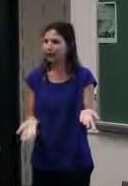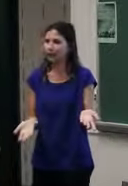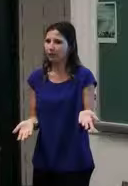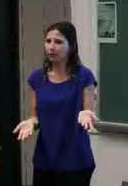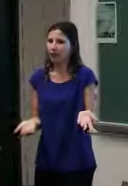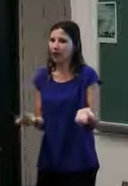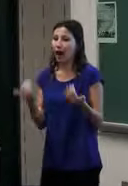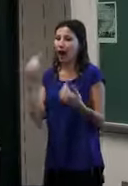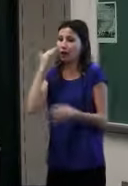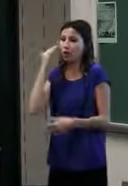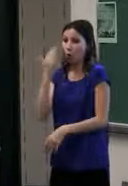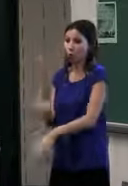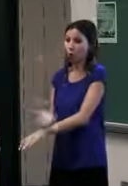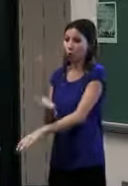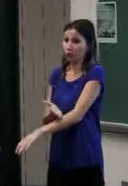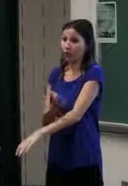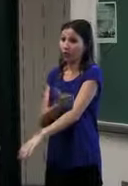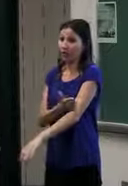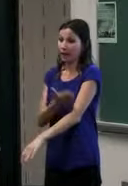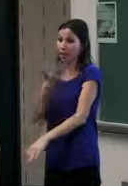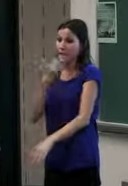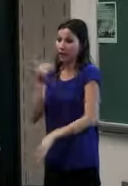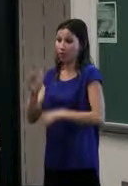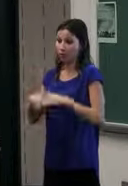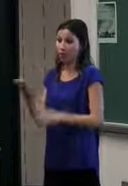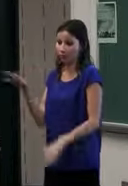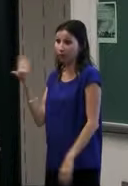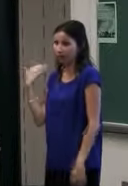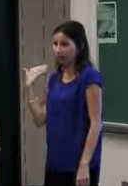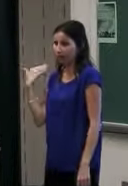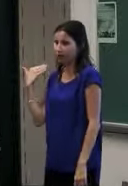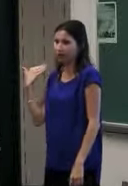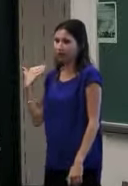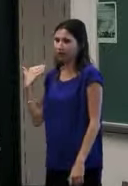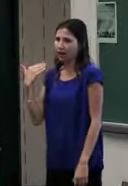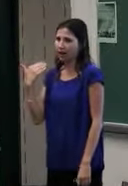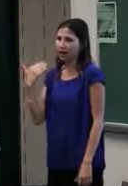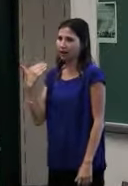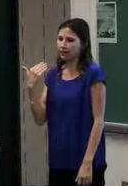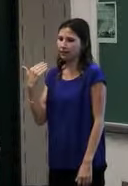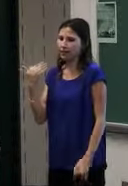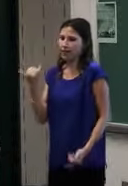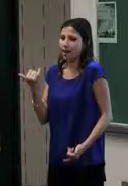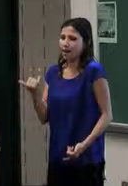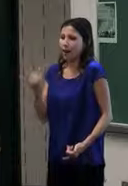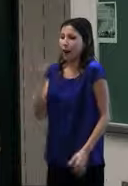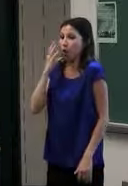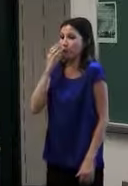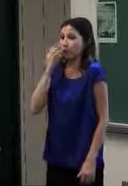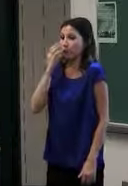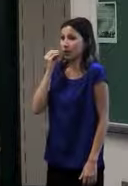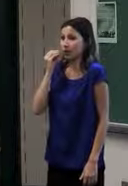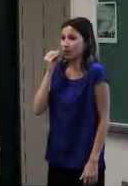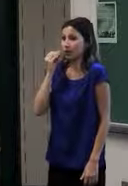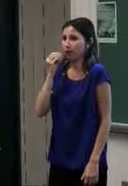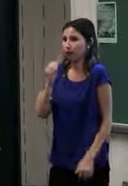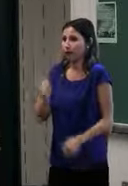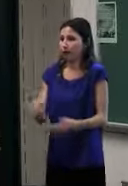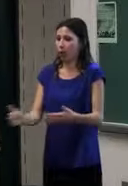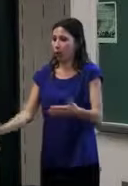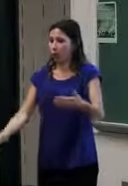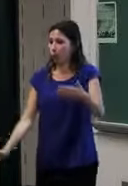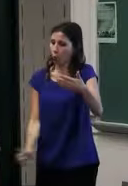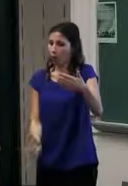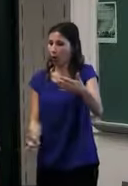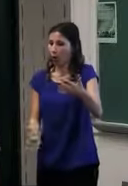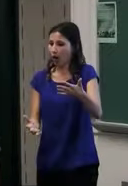that I'm a lot better than where I was because I know what it's like to be right on the bottom, like wanting